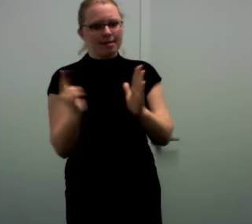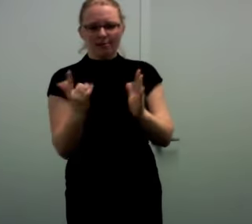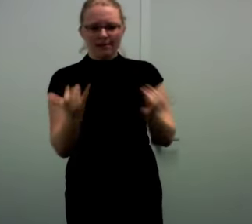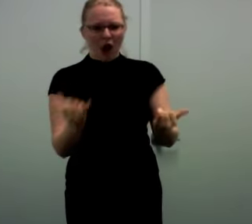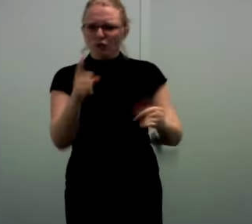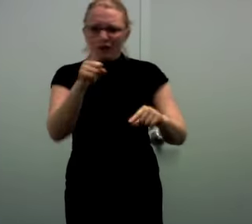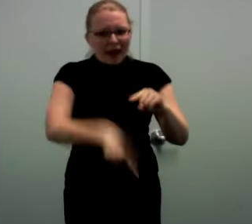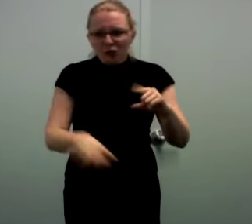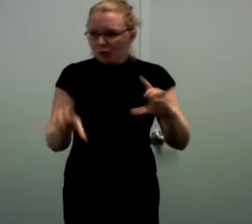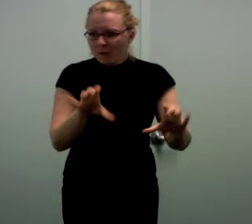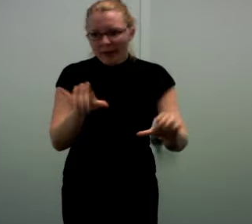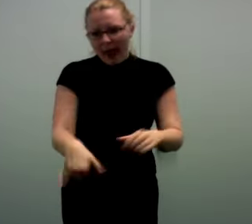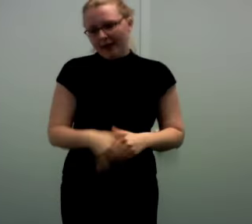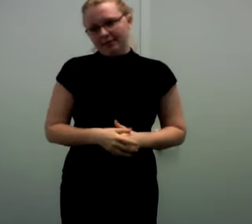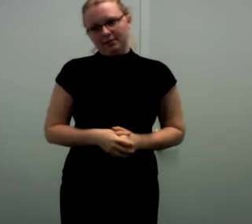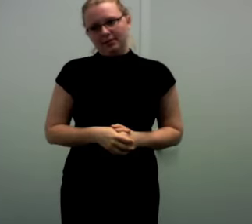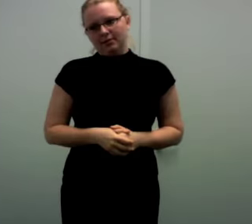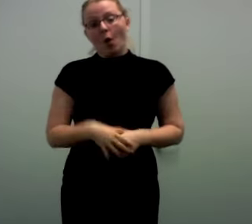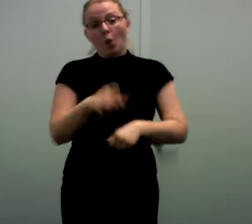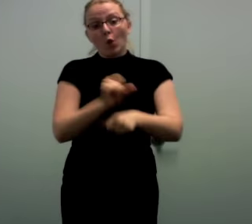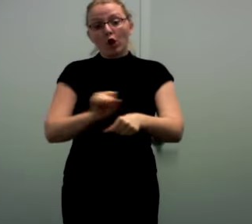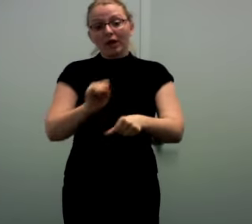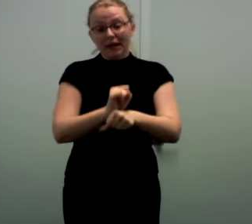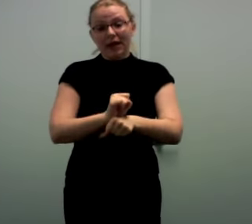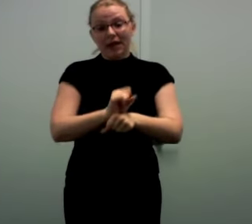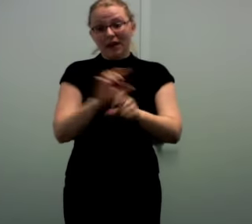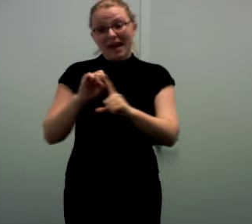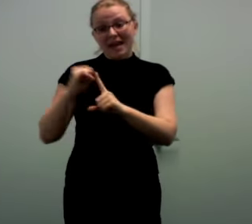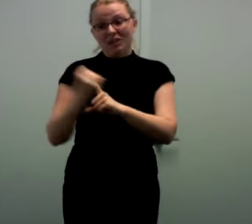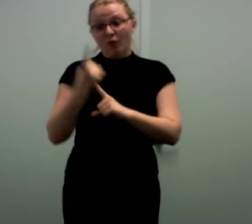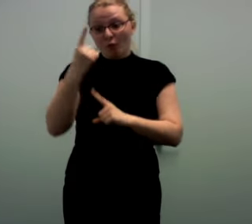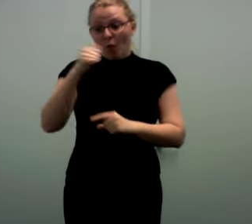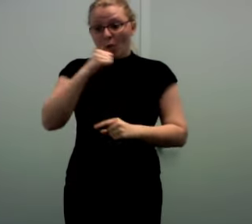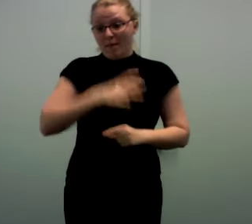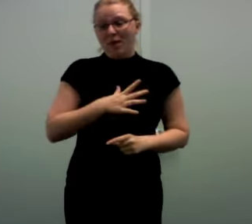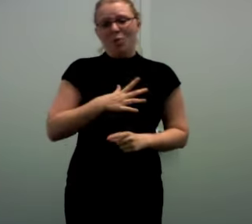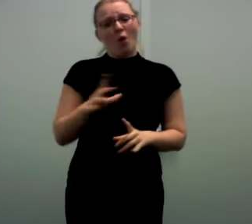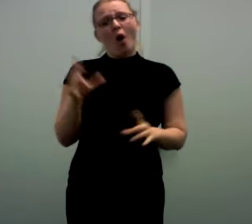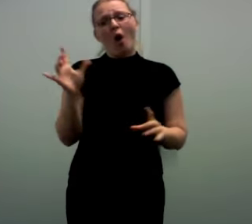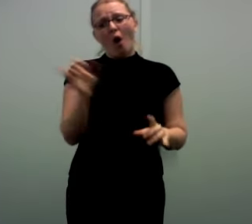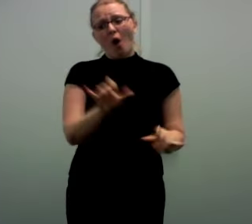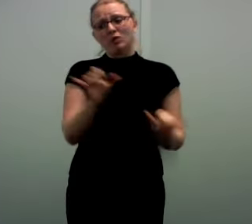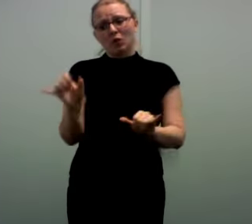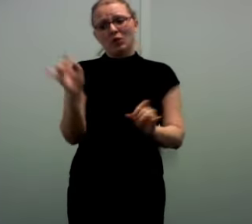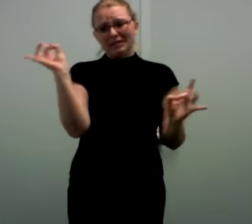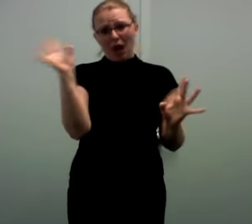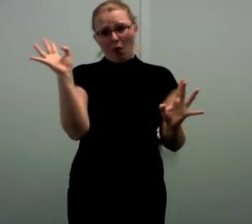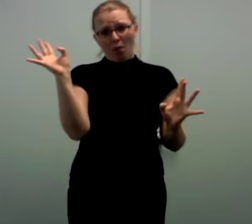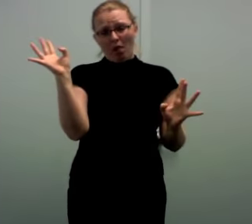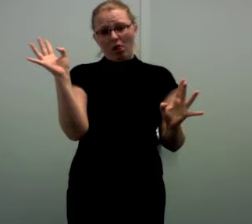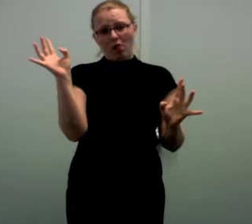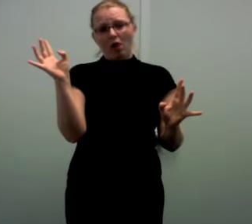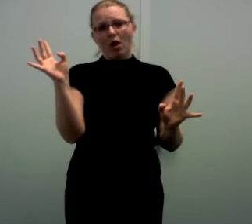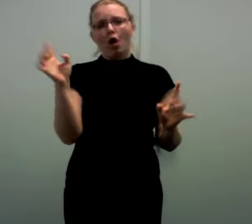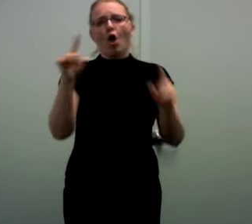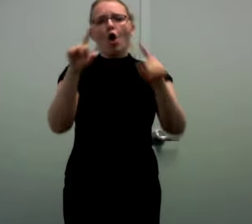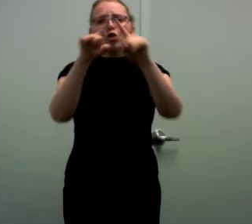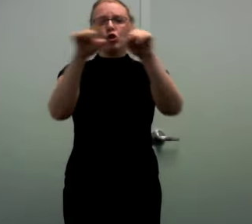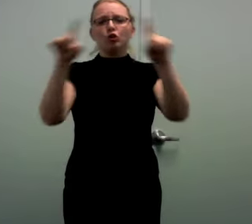that. Working conditions for women were also terrible. The Triangle Fire that took place in